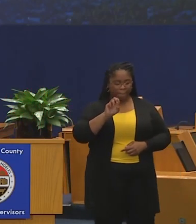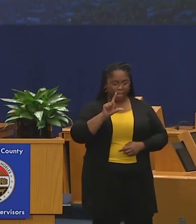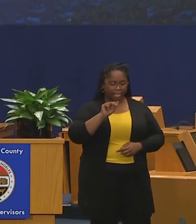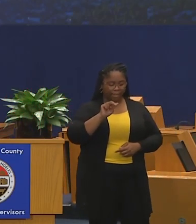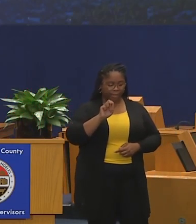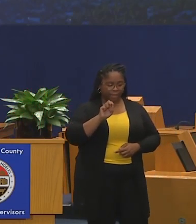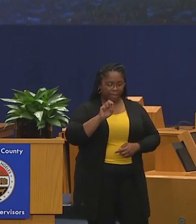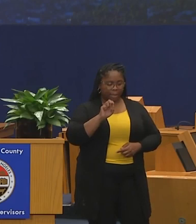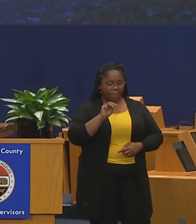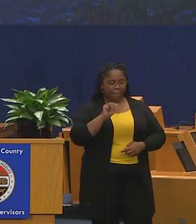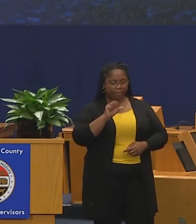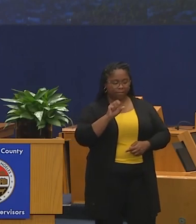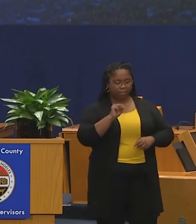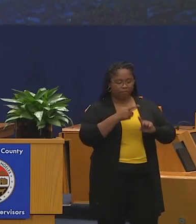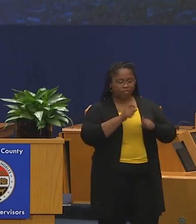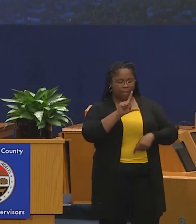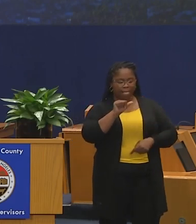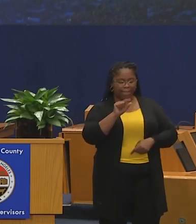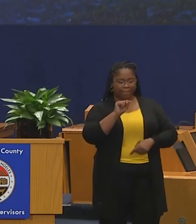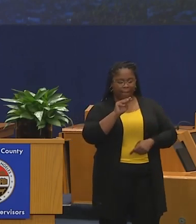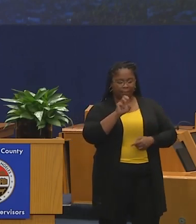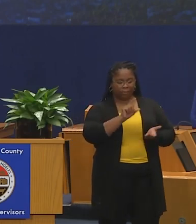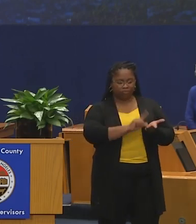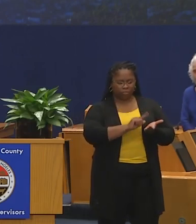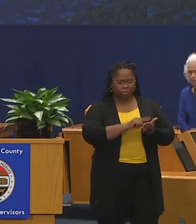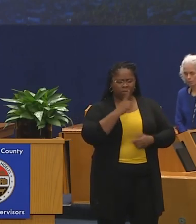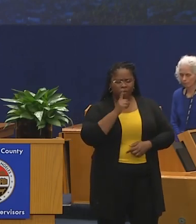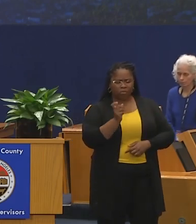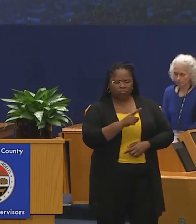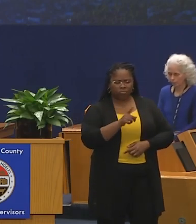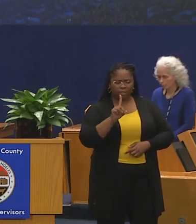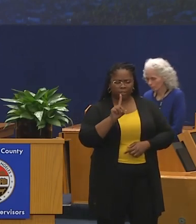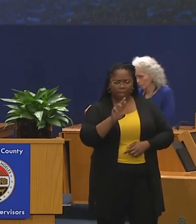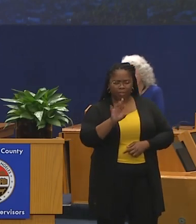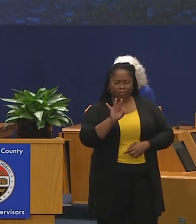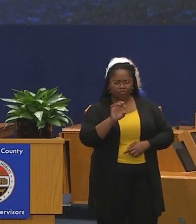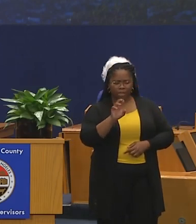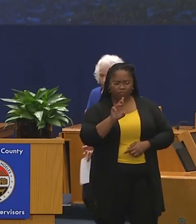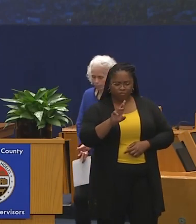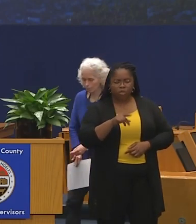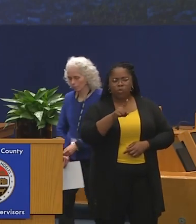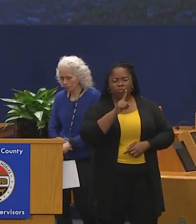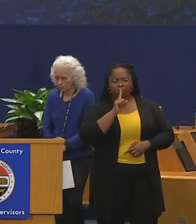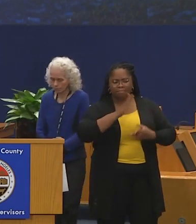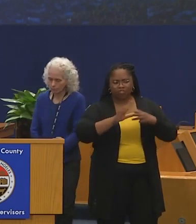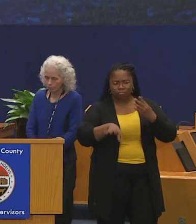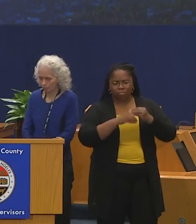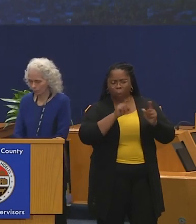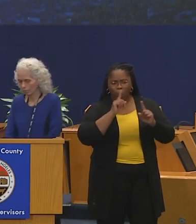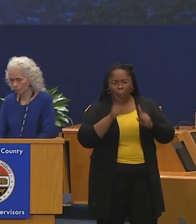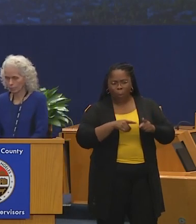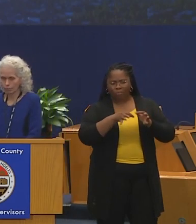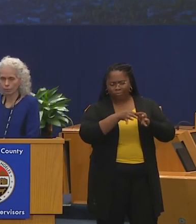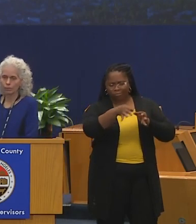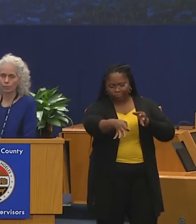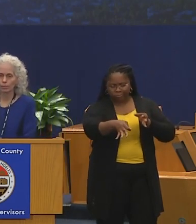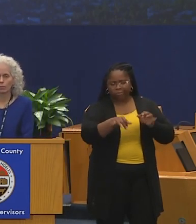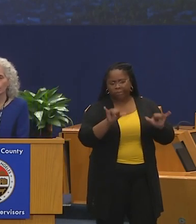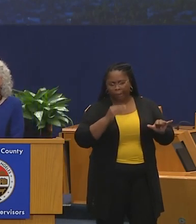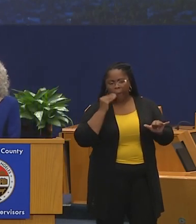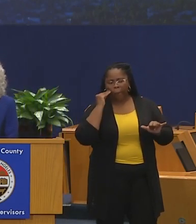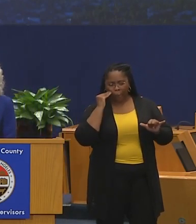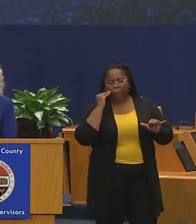Angeles Times. A quick question for Dr. Ferrer. For the additional orders that you mentioned today as part of the extension of the stay-at-home